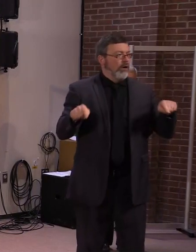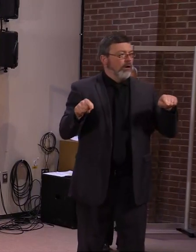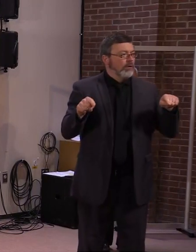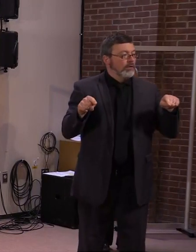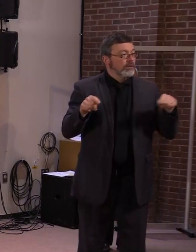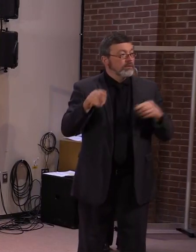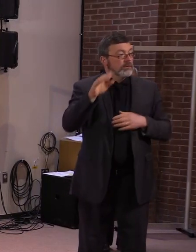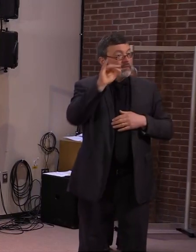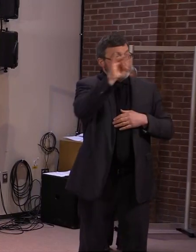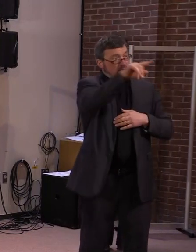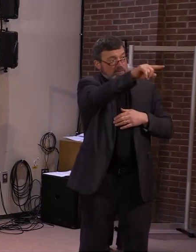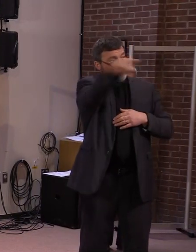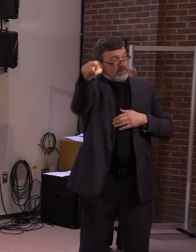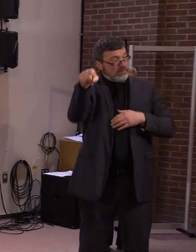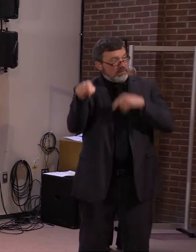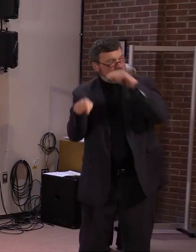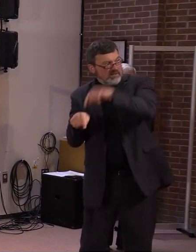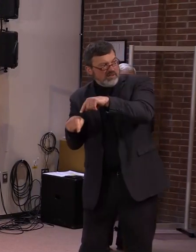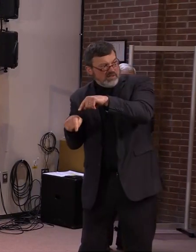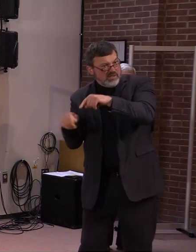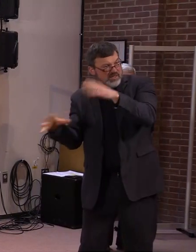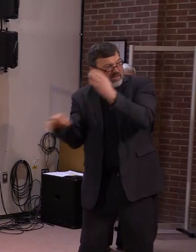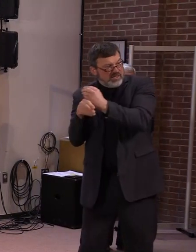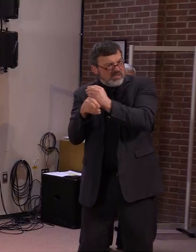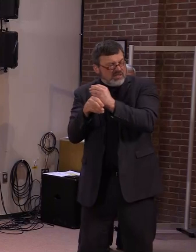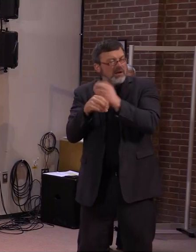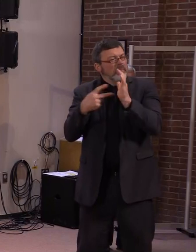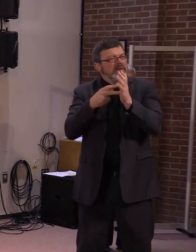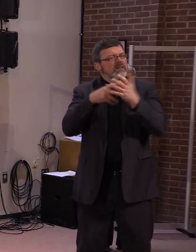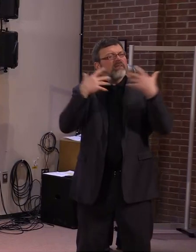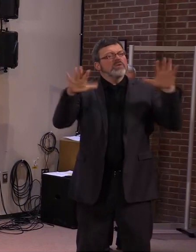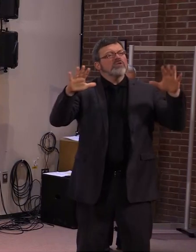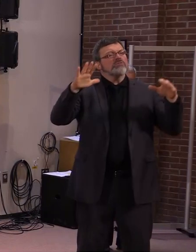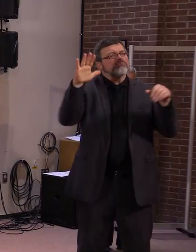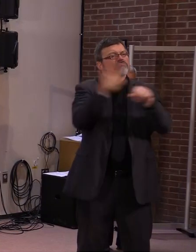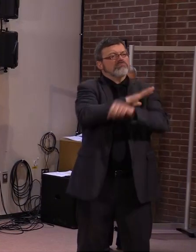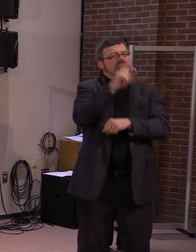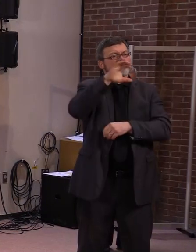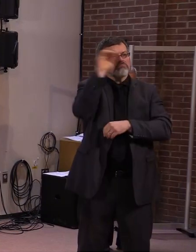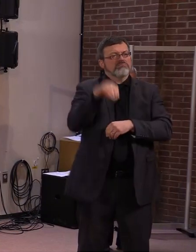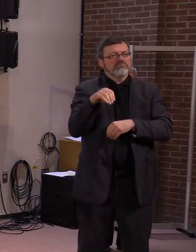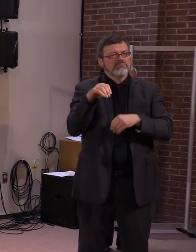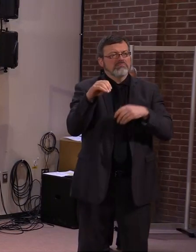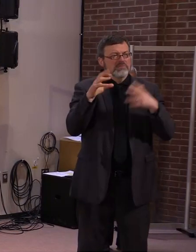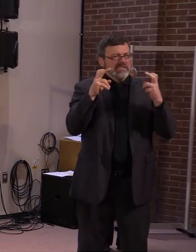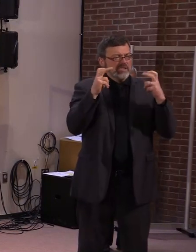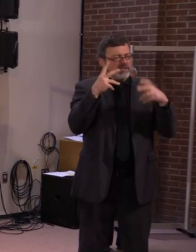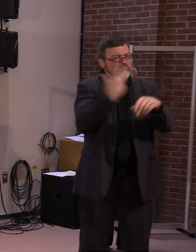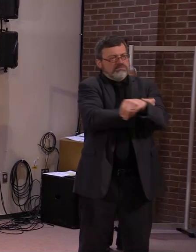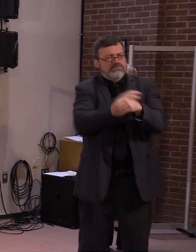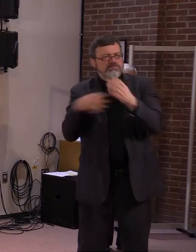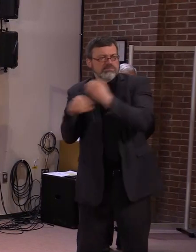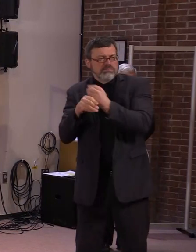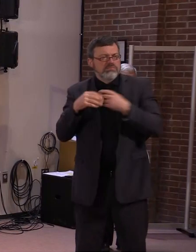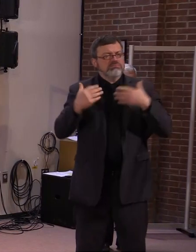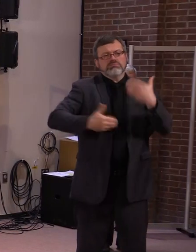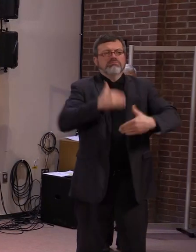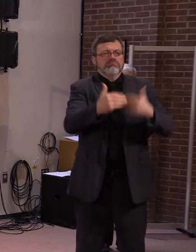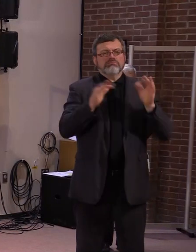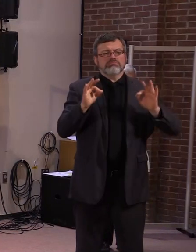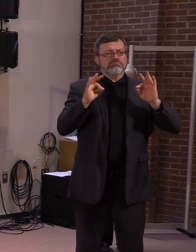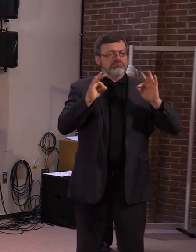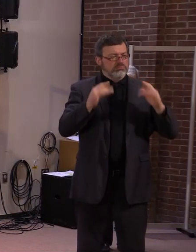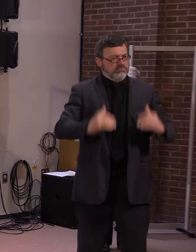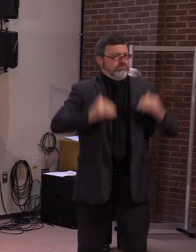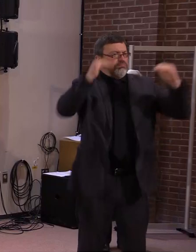As we talked about last week, we've been working to secure thousands of rapid at-home tests. My team has